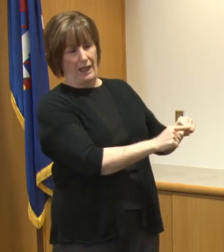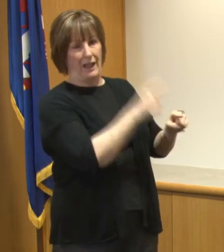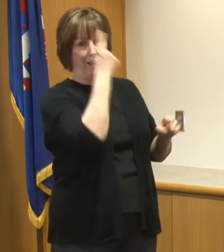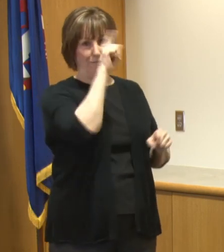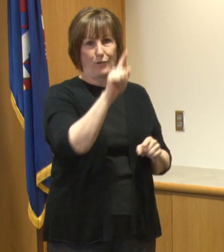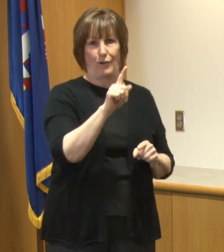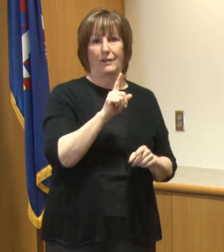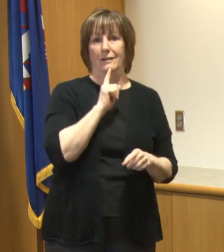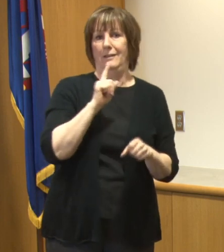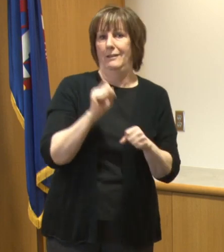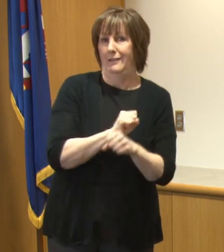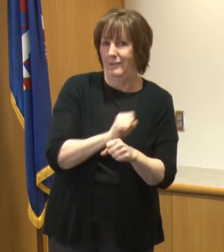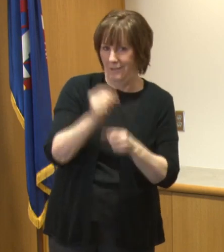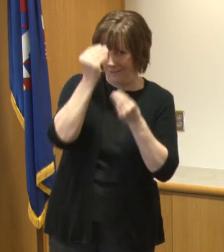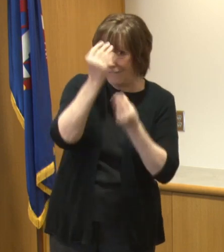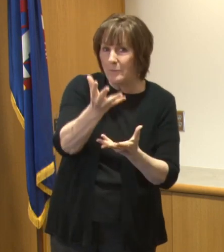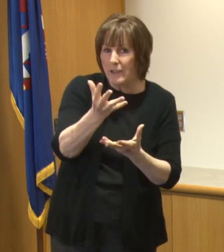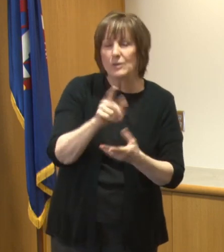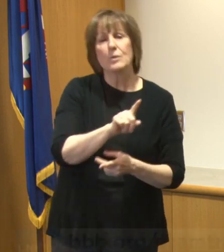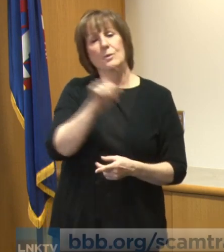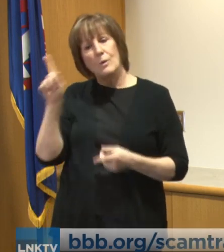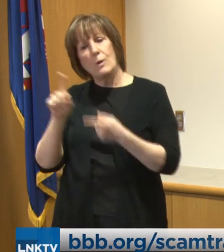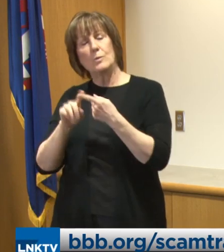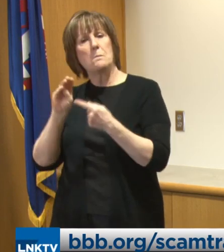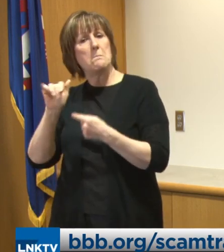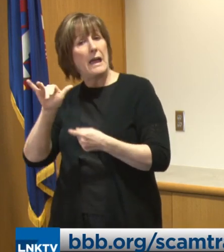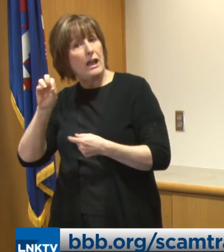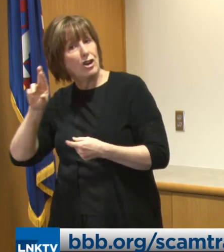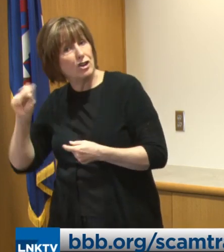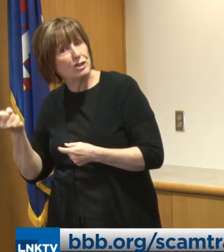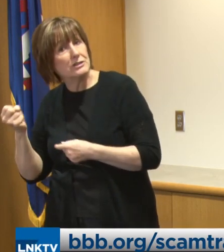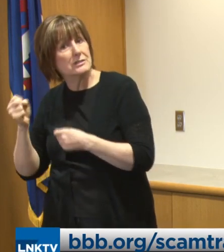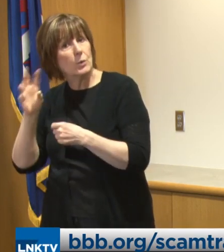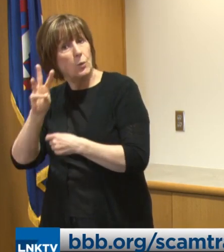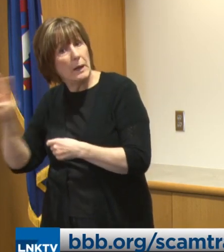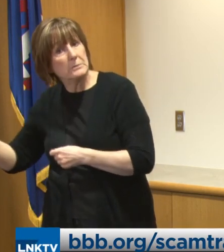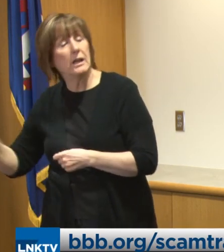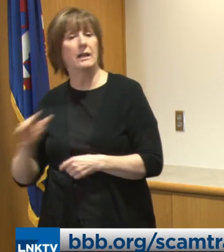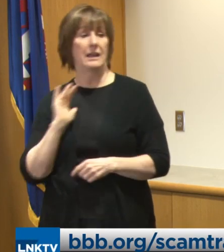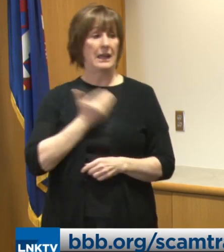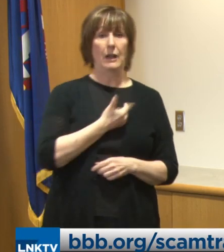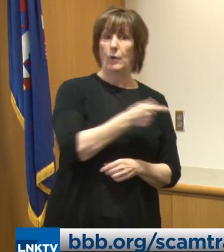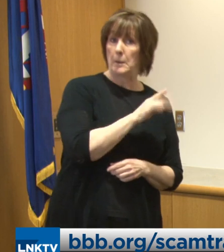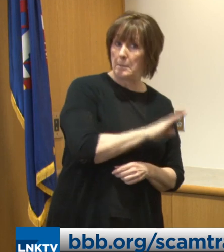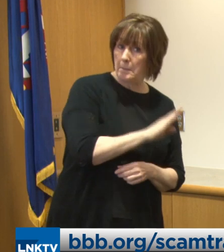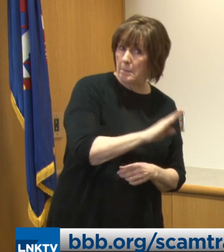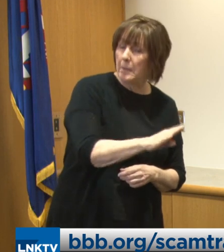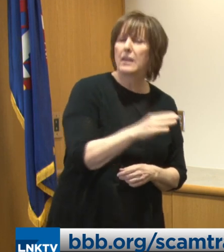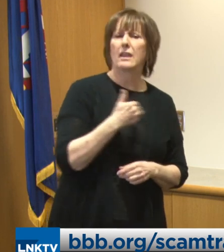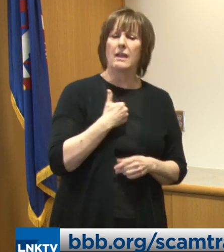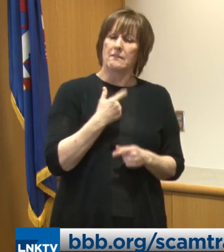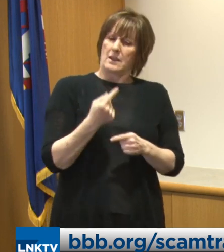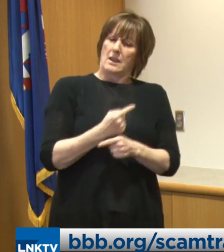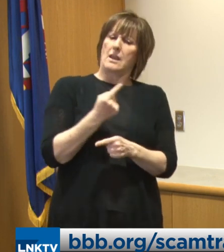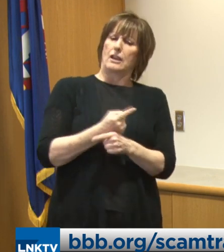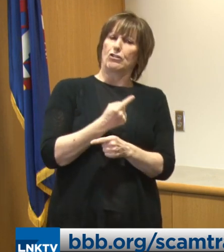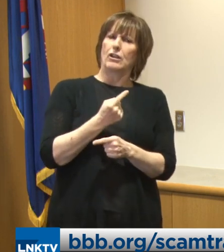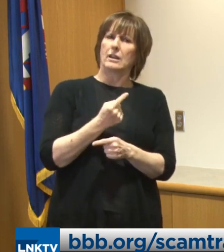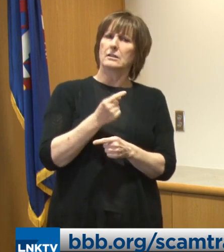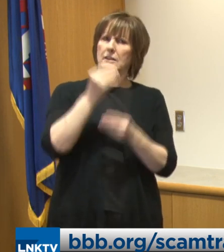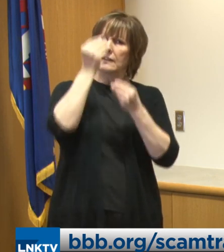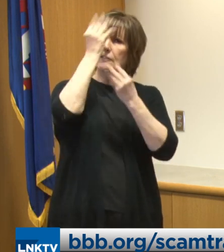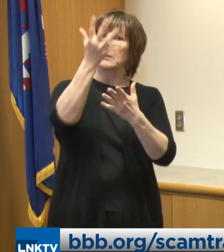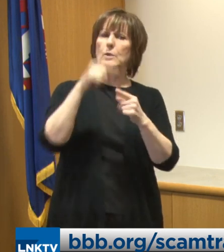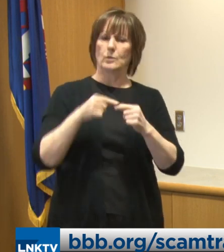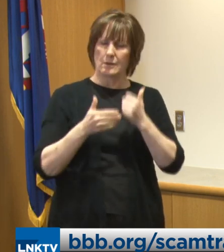information that's legitimate about this. You know, go to the mayor's site, come to BBB. We've got accurate, up-to-date information that's